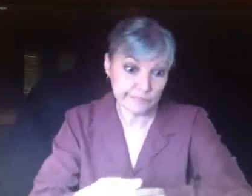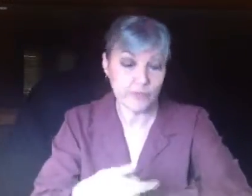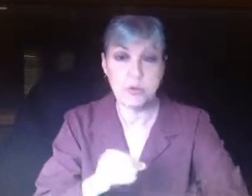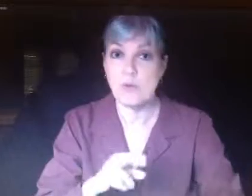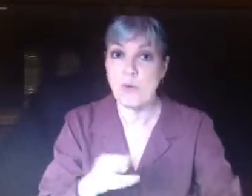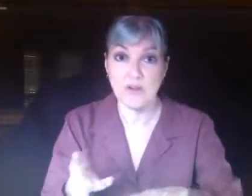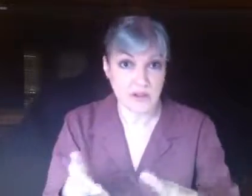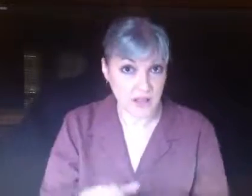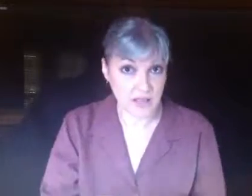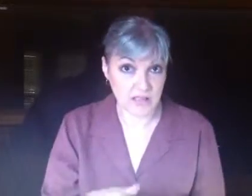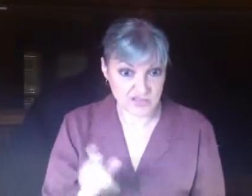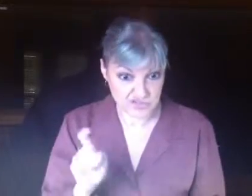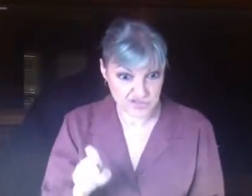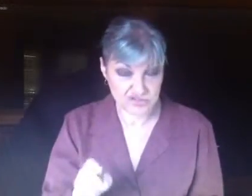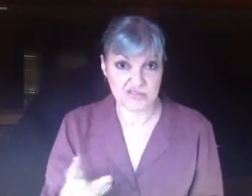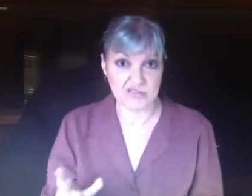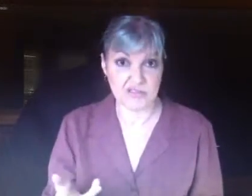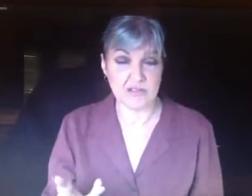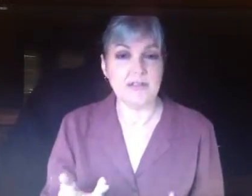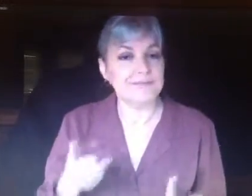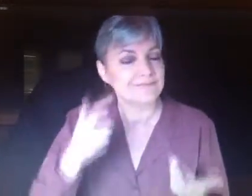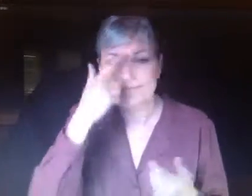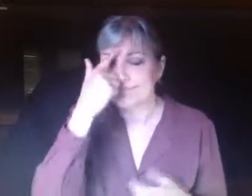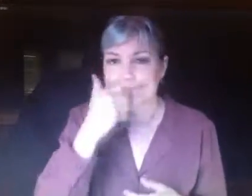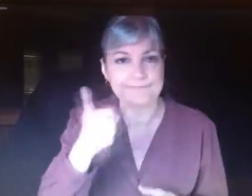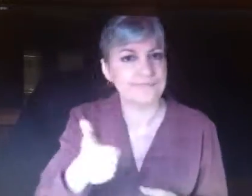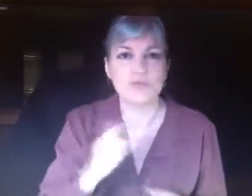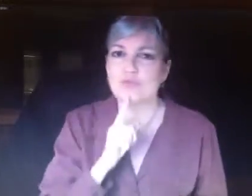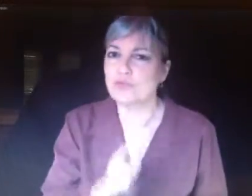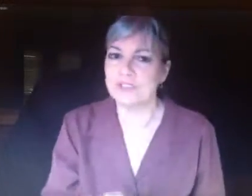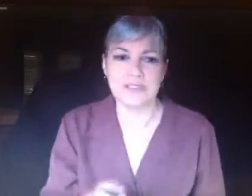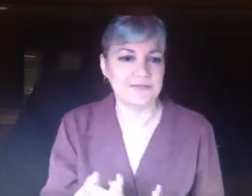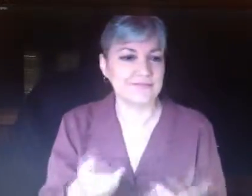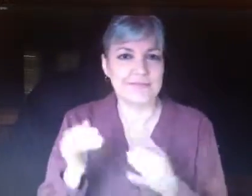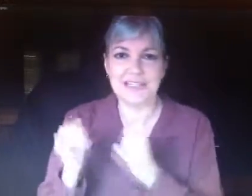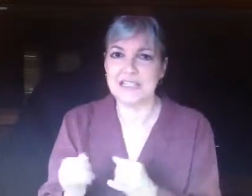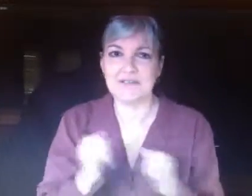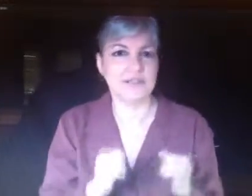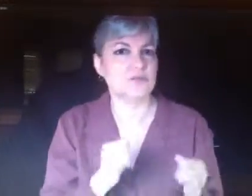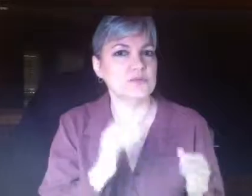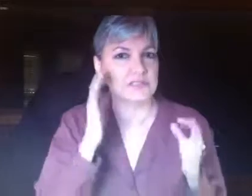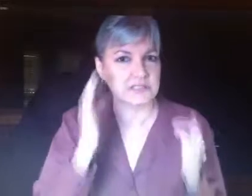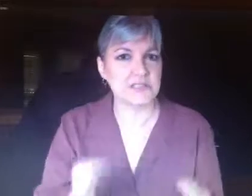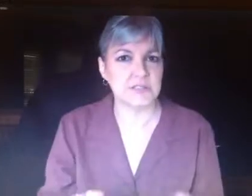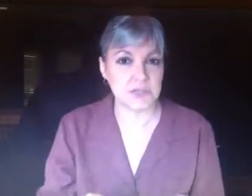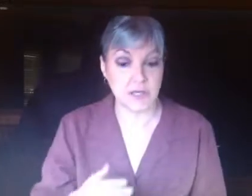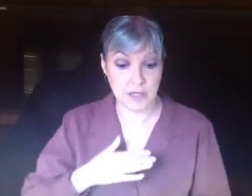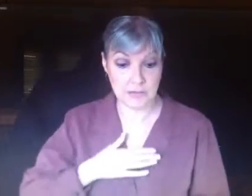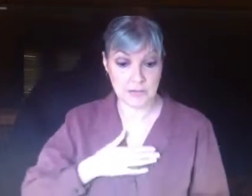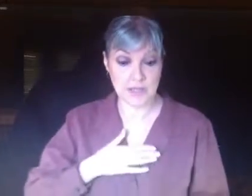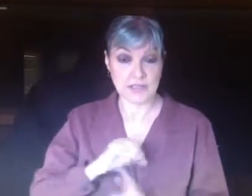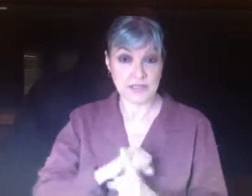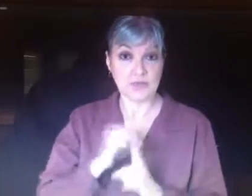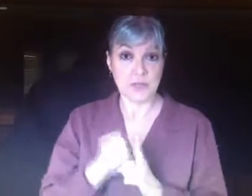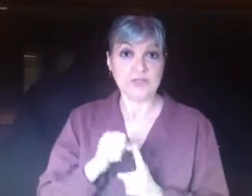when this time of euthanization comes up? I honestly can't answer that. The answer is different for every